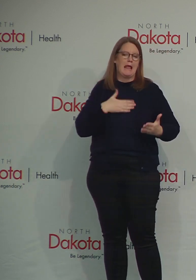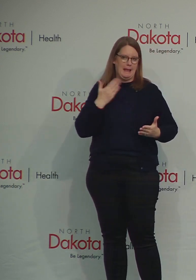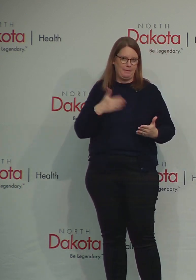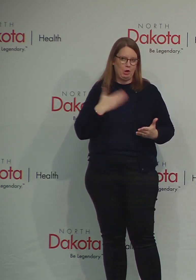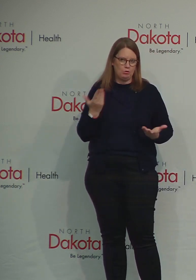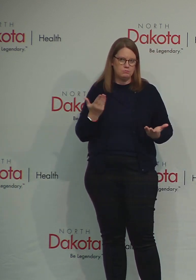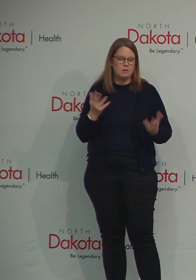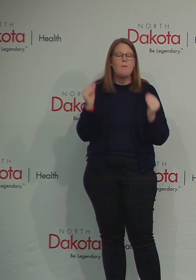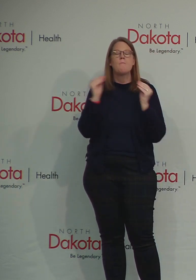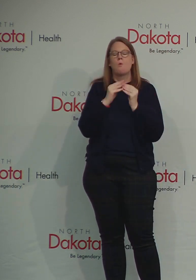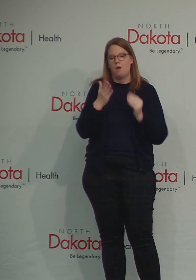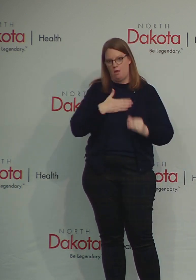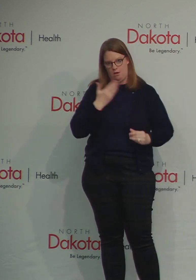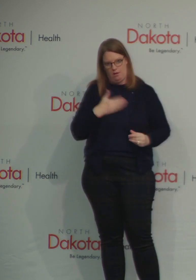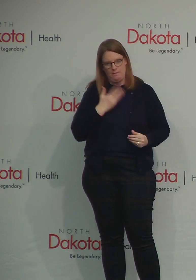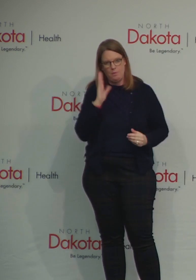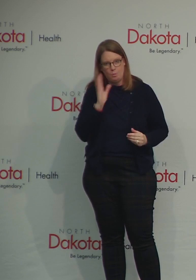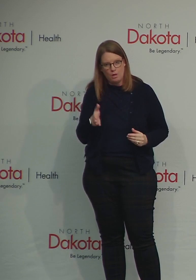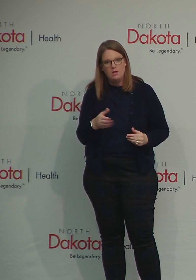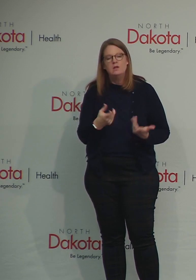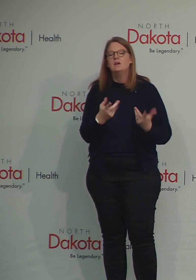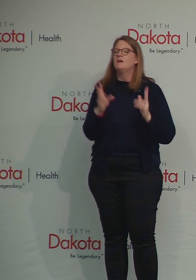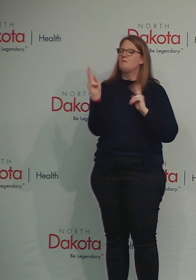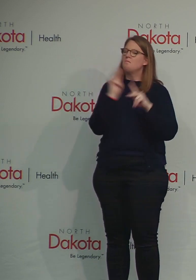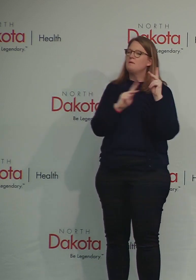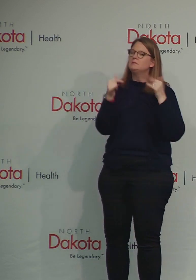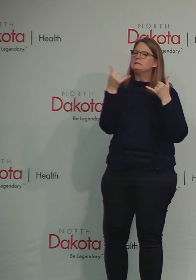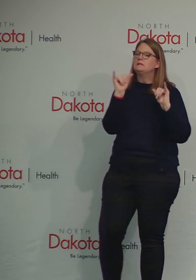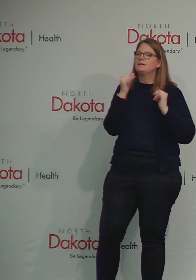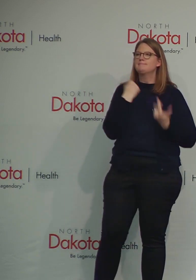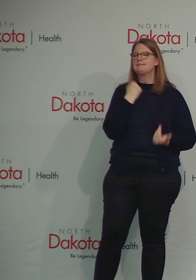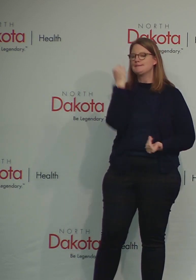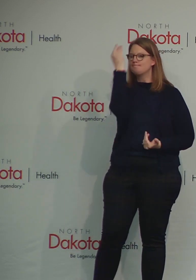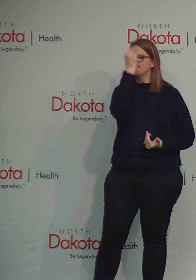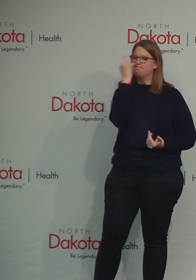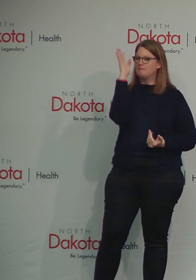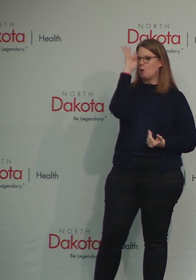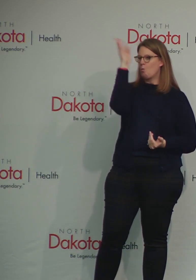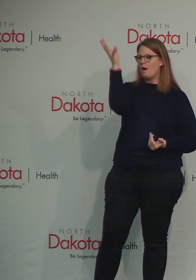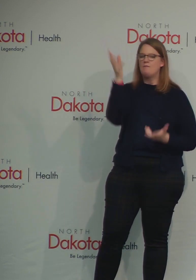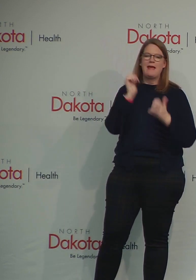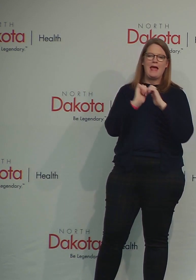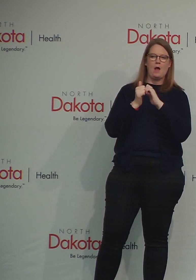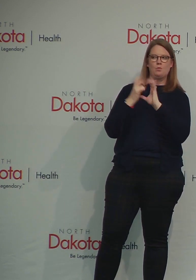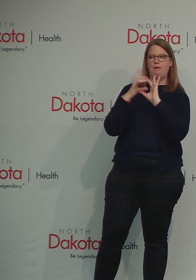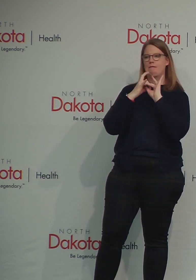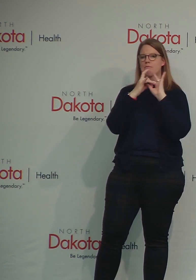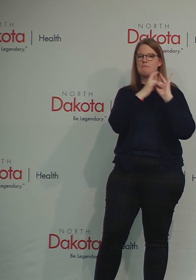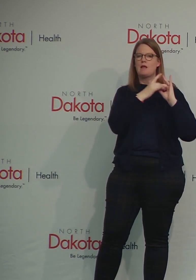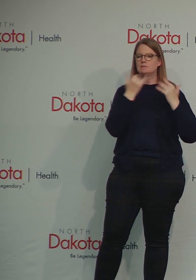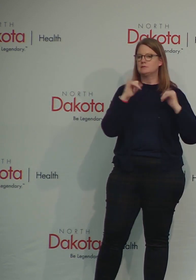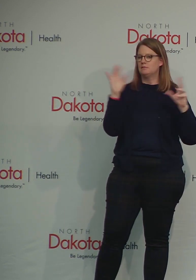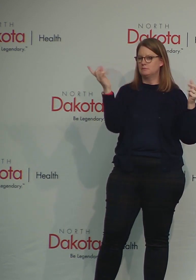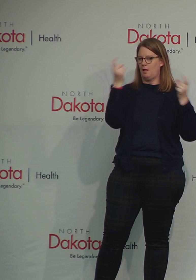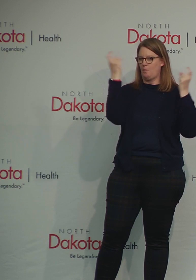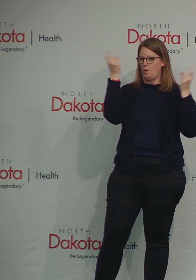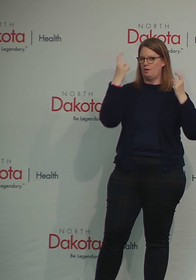I think, again, people can continue to be creative in terms of the ways that they can connect and celebrate